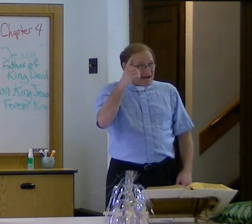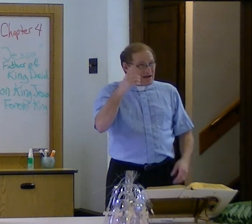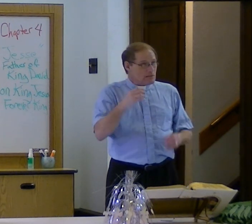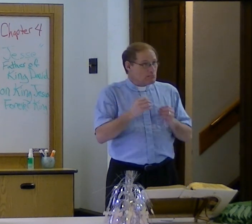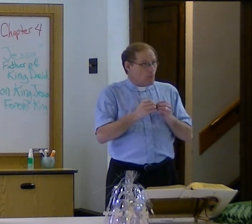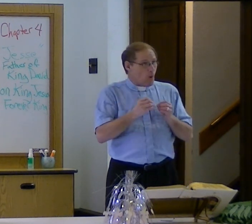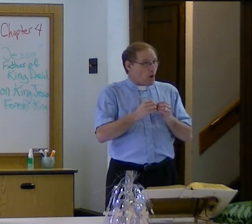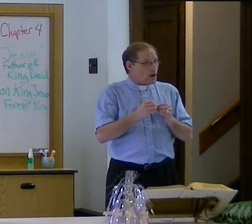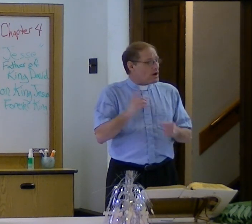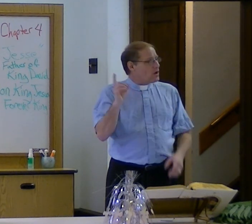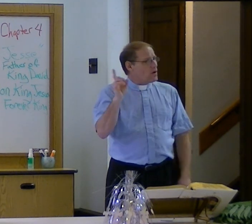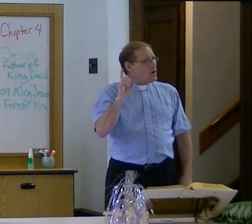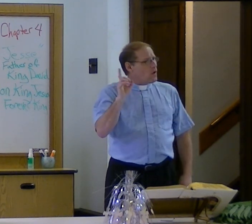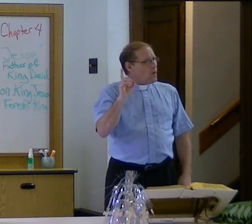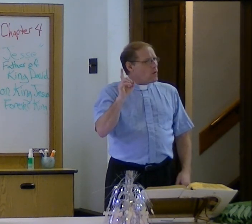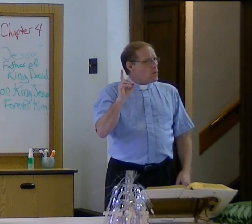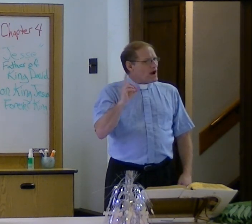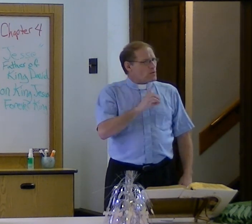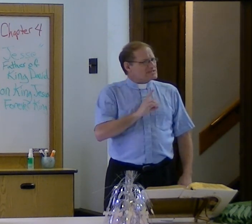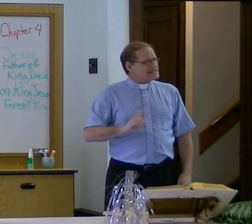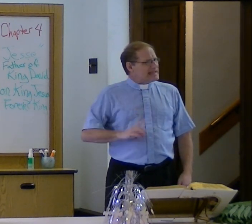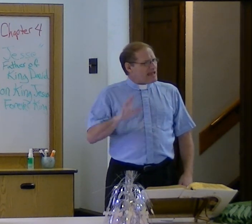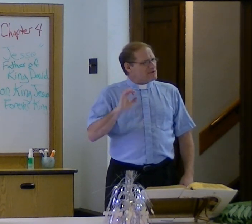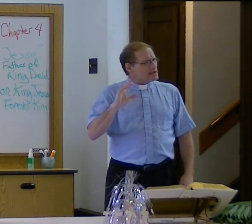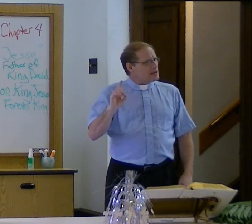One more. Where was David?